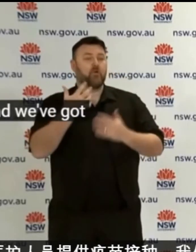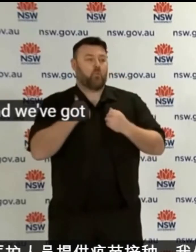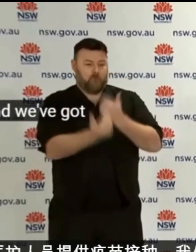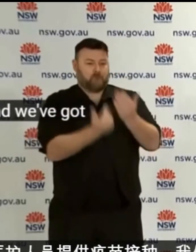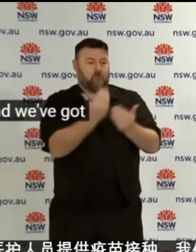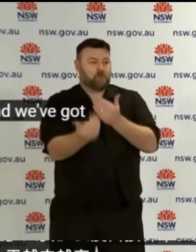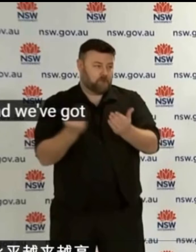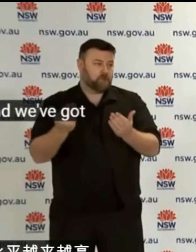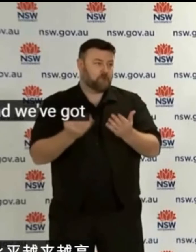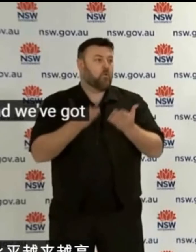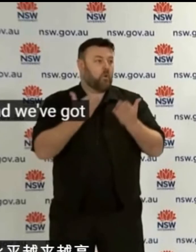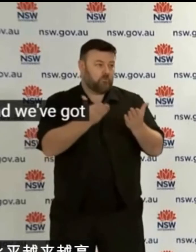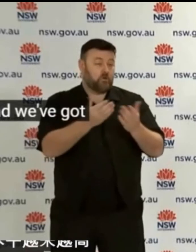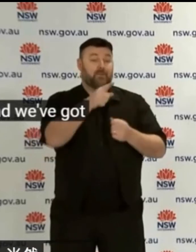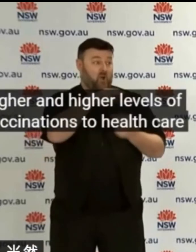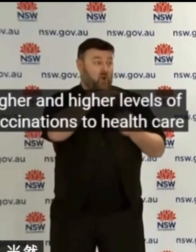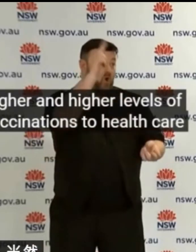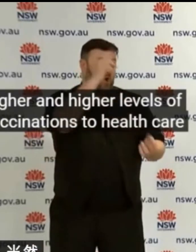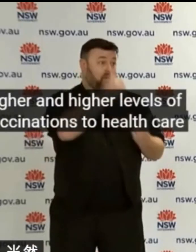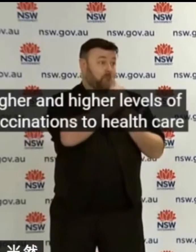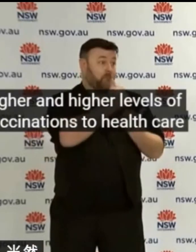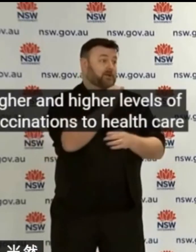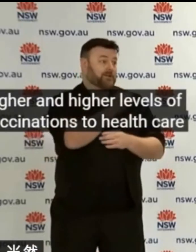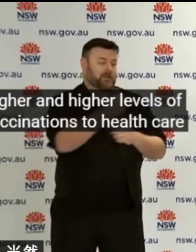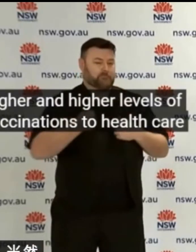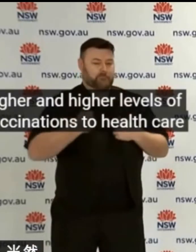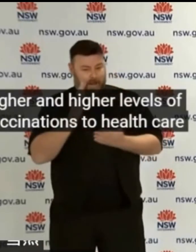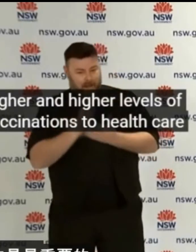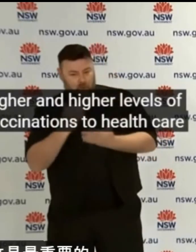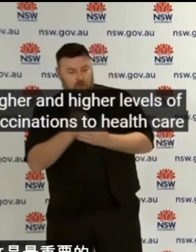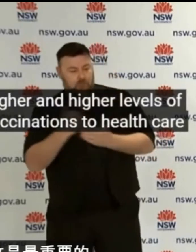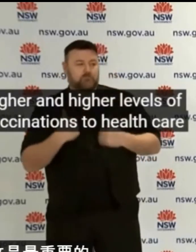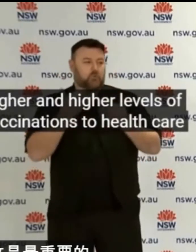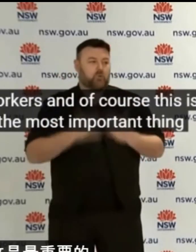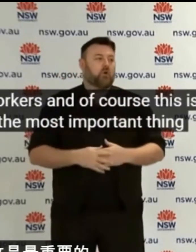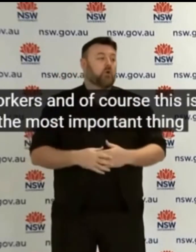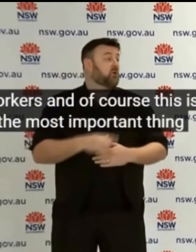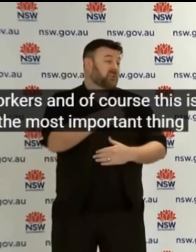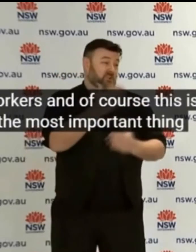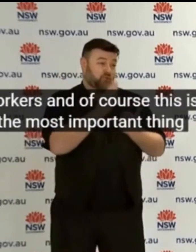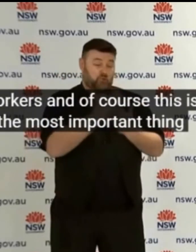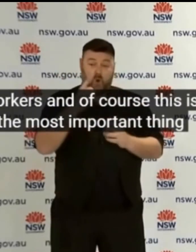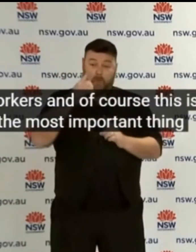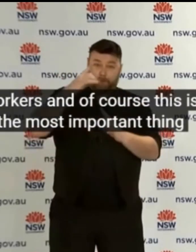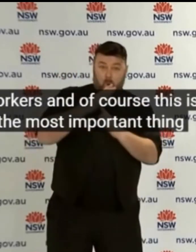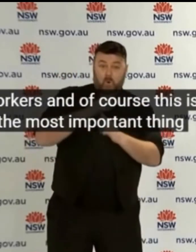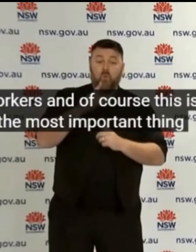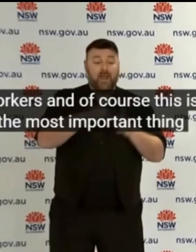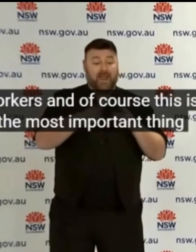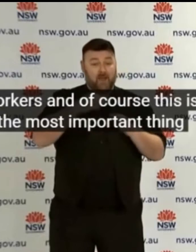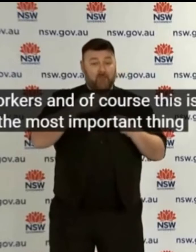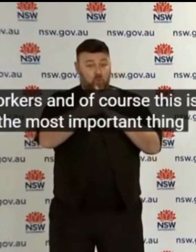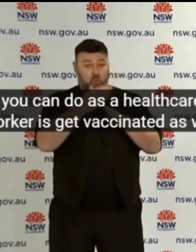levels of vaccination in healthcare workers. And of course, this is the most important thing you can do as a healthcare worker is to get vaccinated, as well